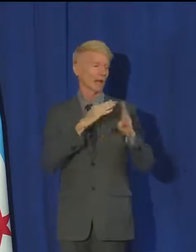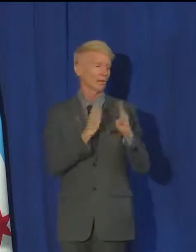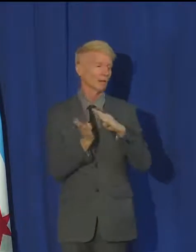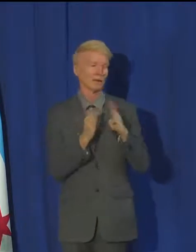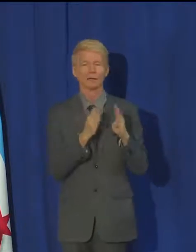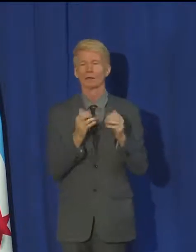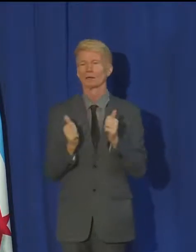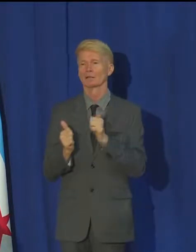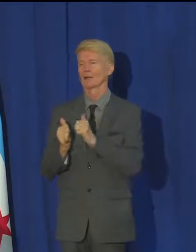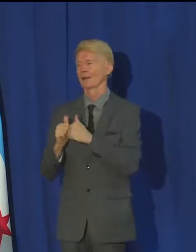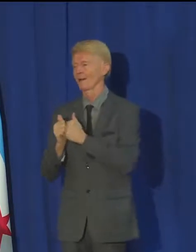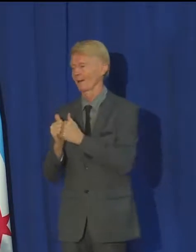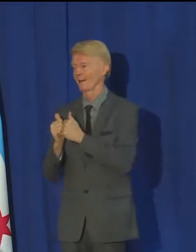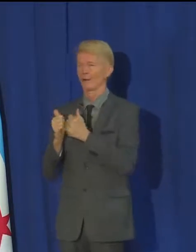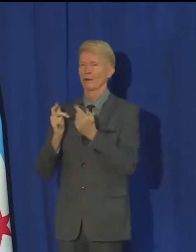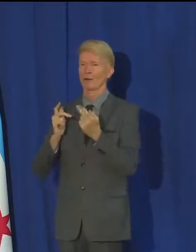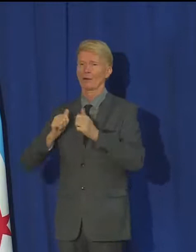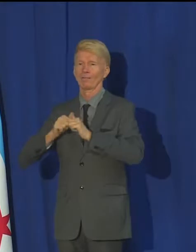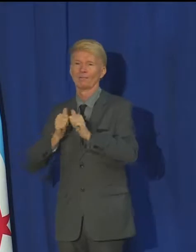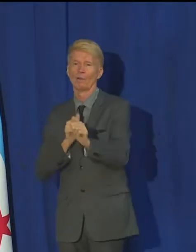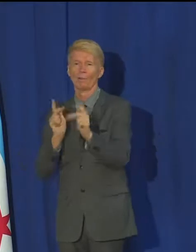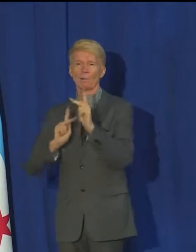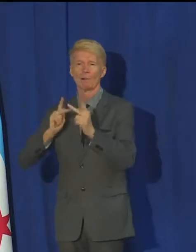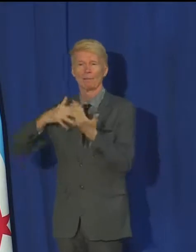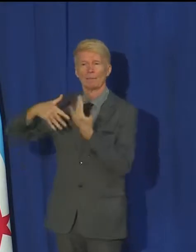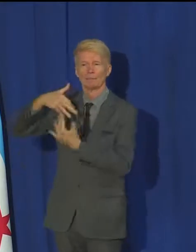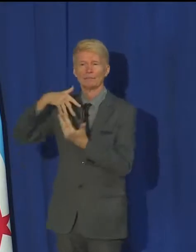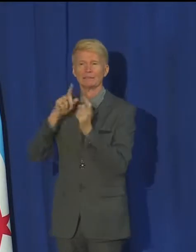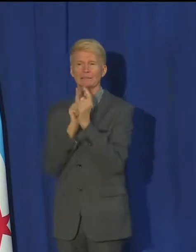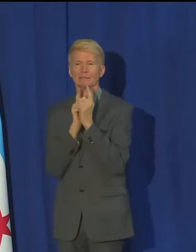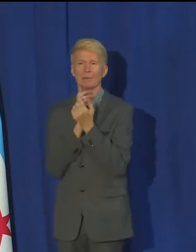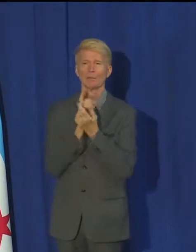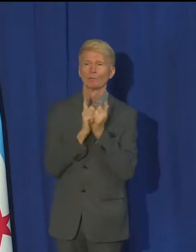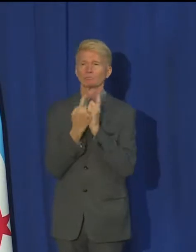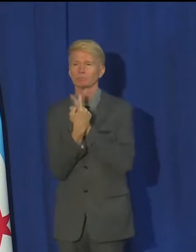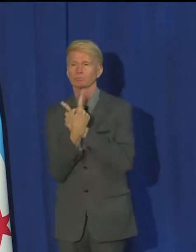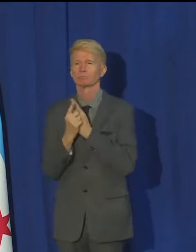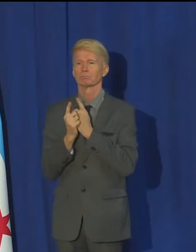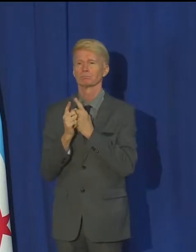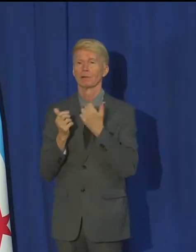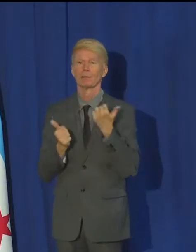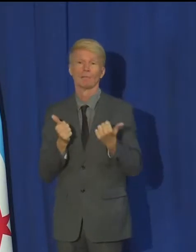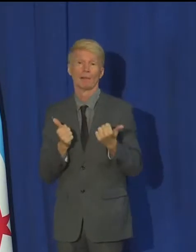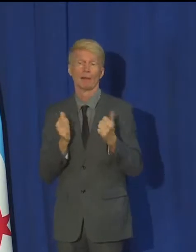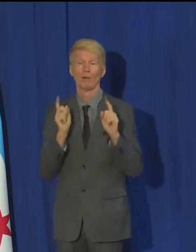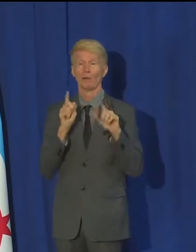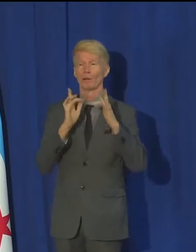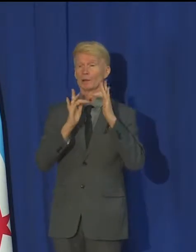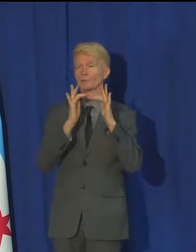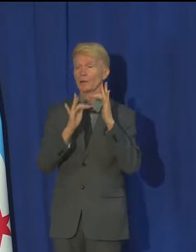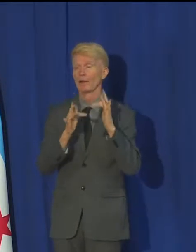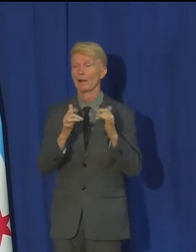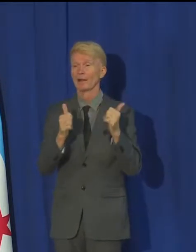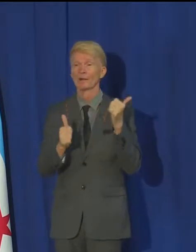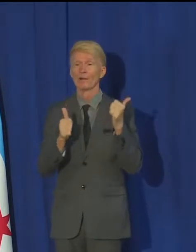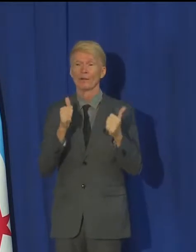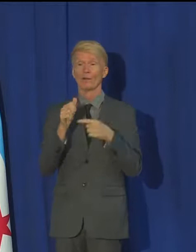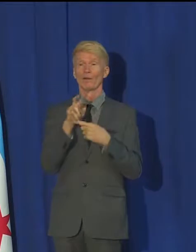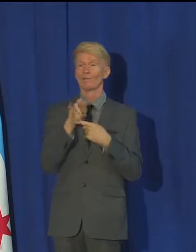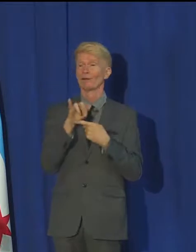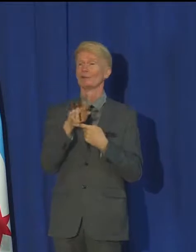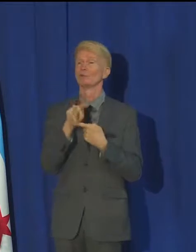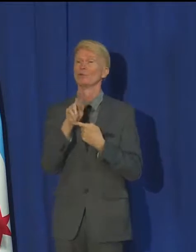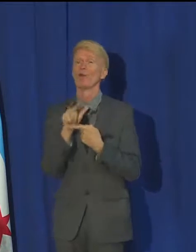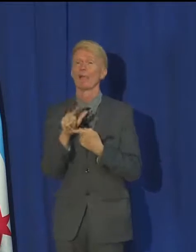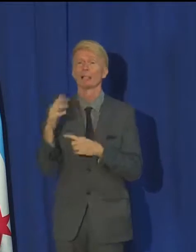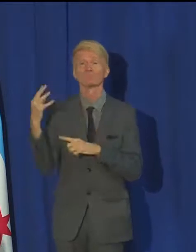services and being careful about not having people intermix, whether it's a lot of the things that have been able to move to online or virtual, or